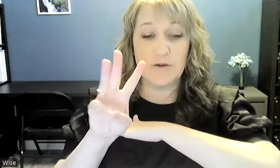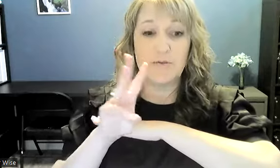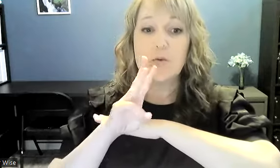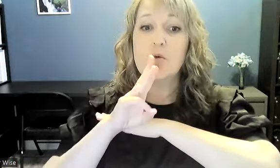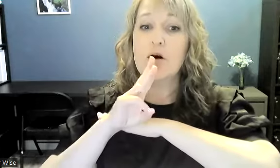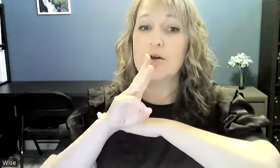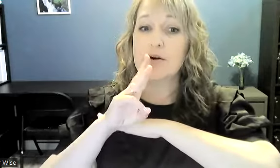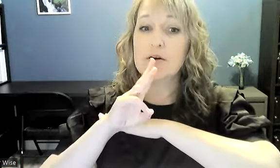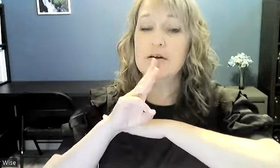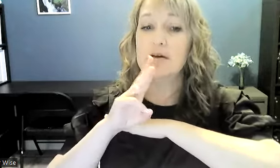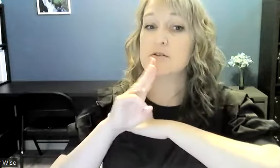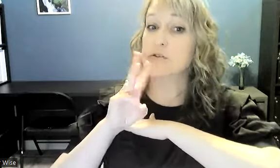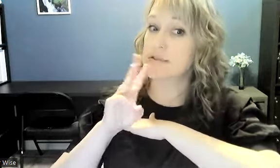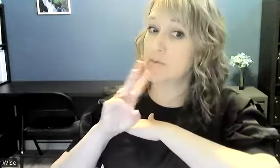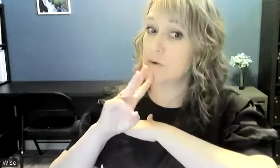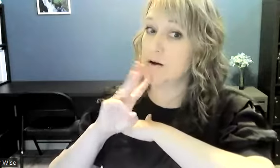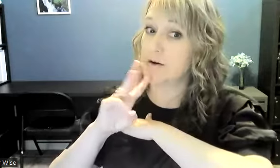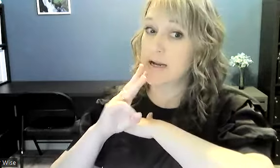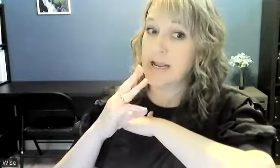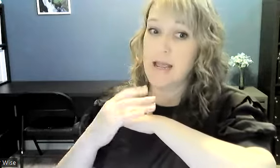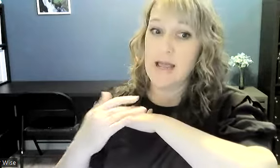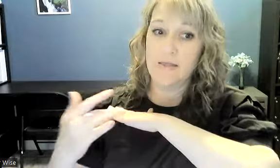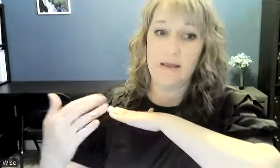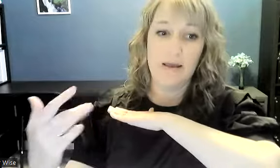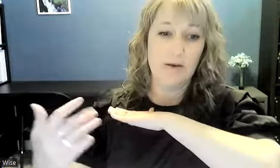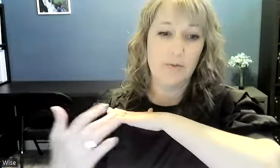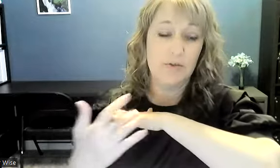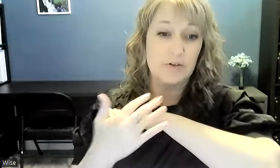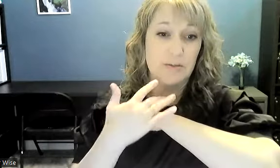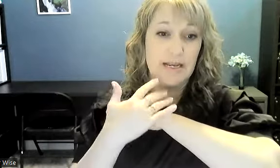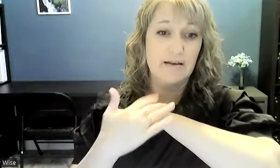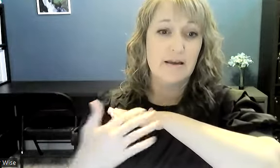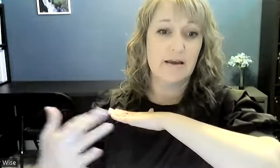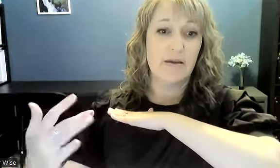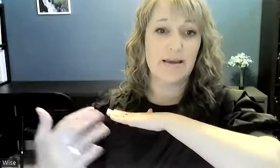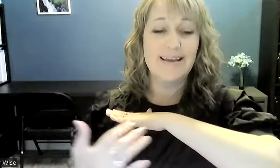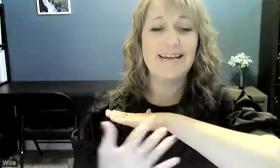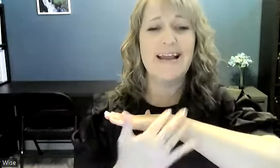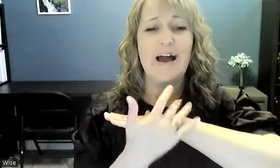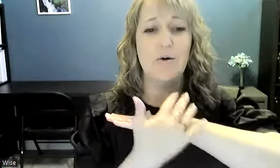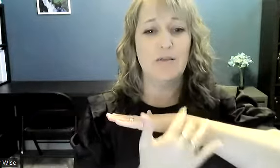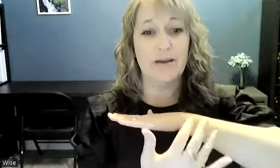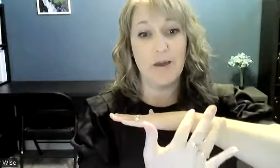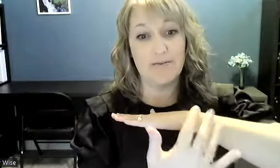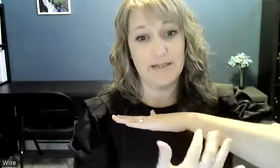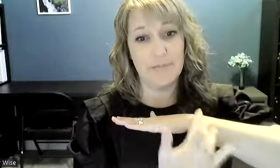for water. So you sign water, and then with your dominant hand, coming in and out like waves on a